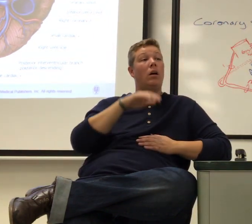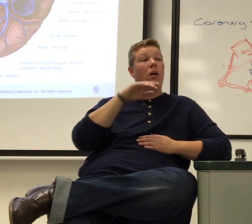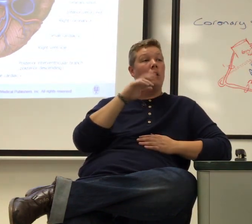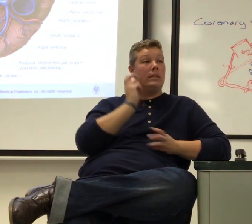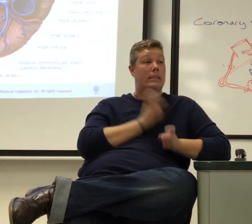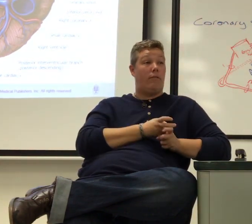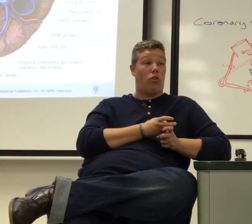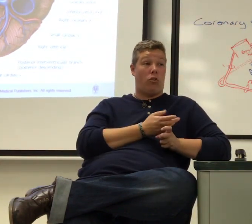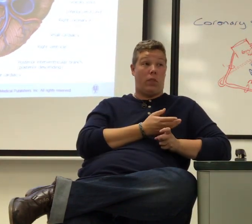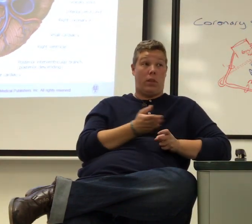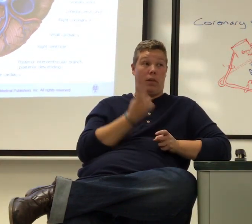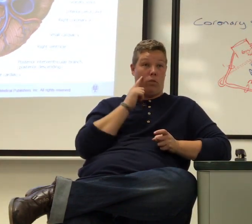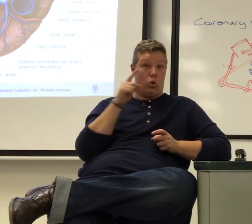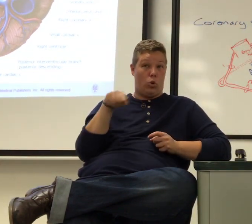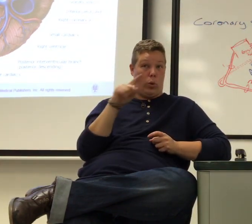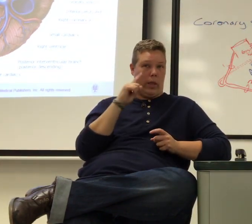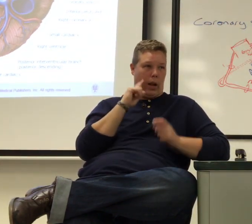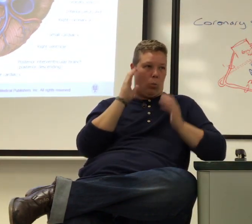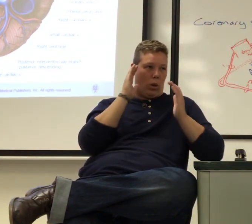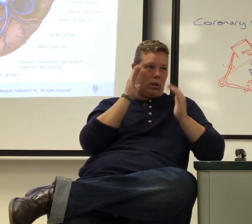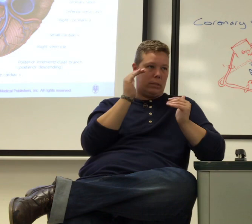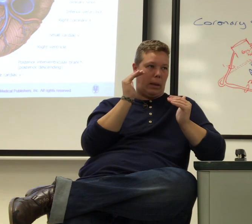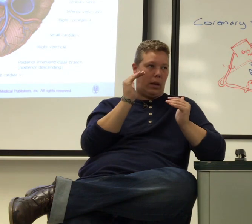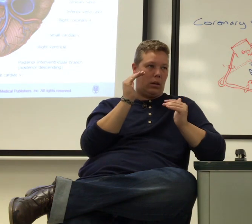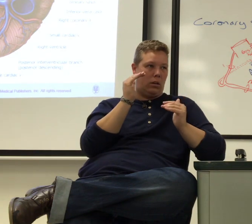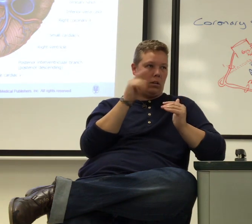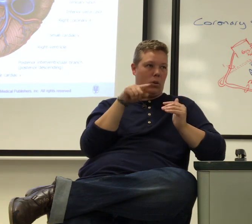thing for you to do that I expect,